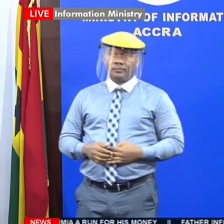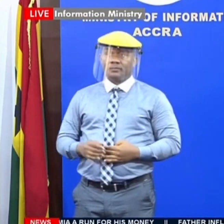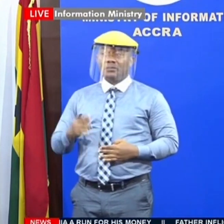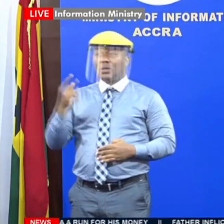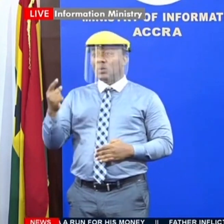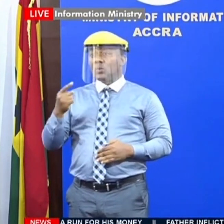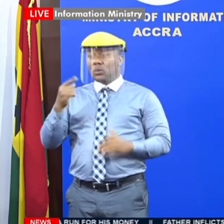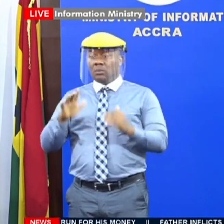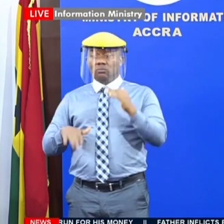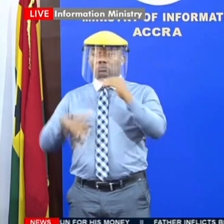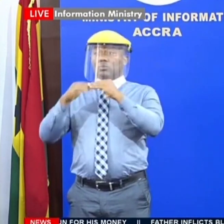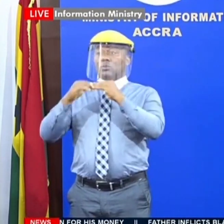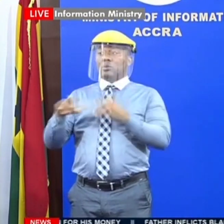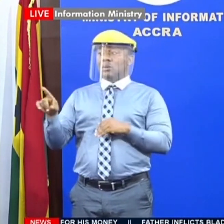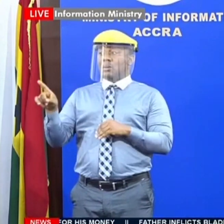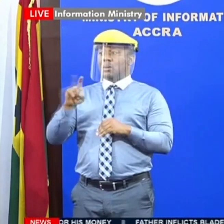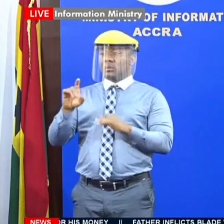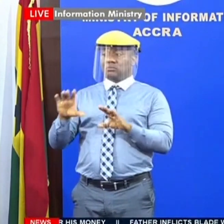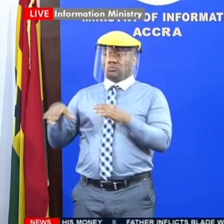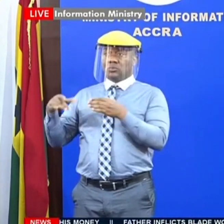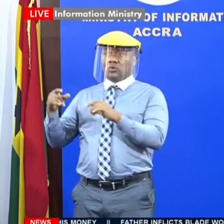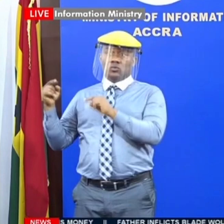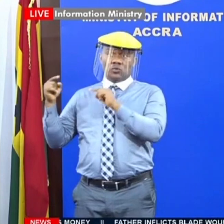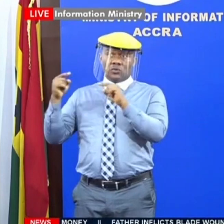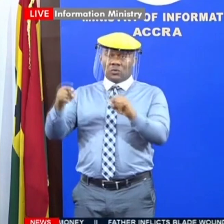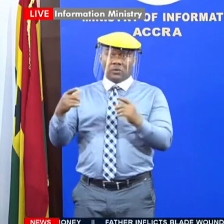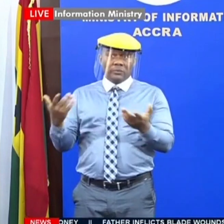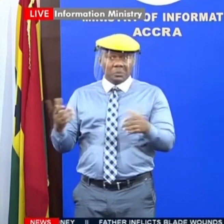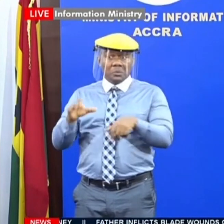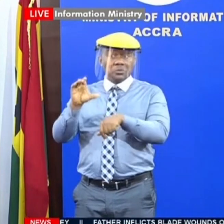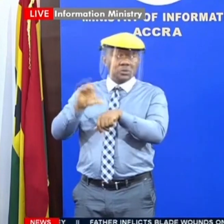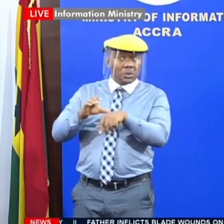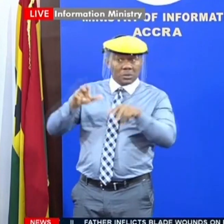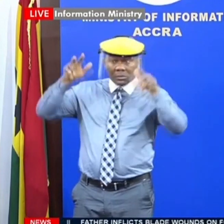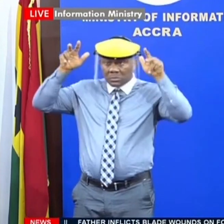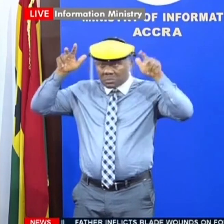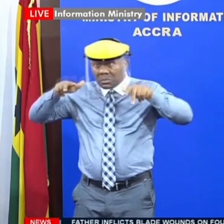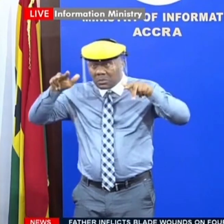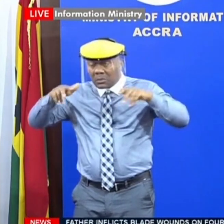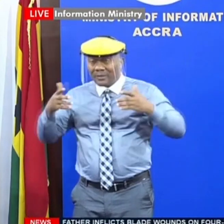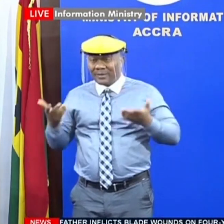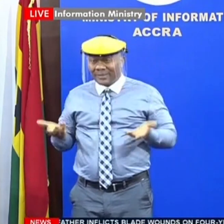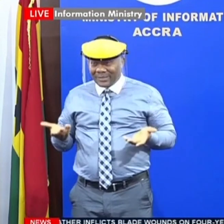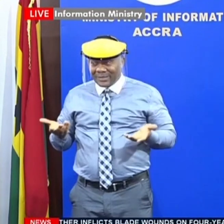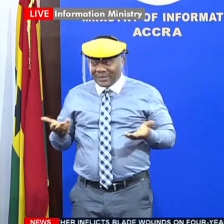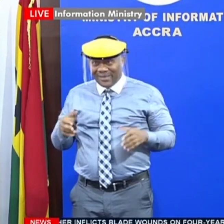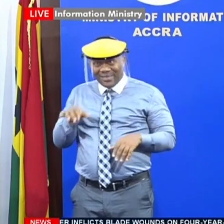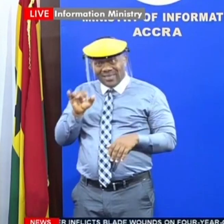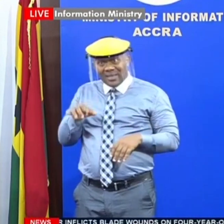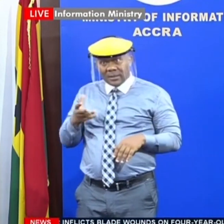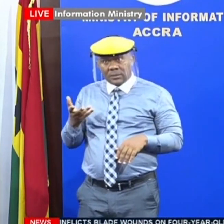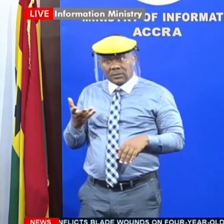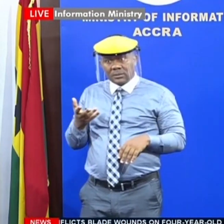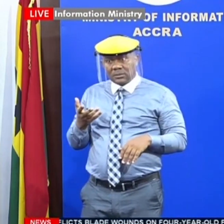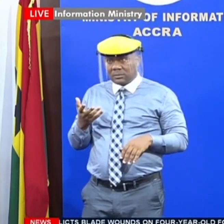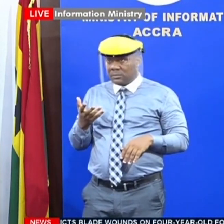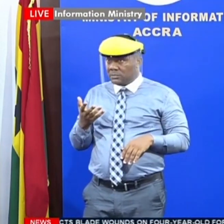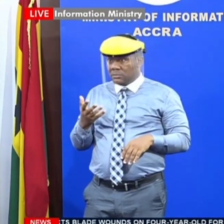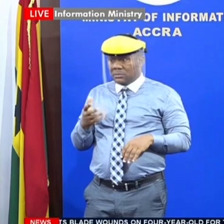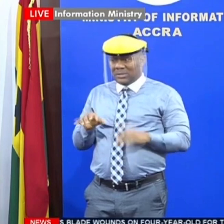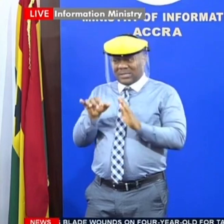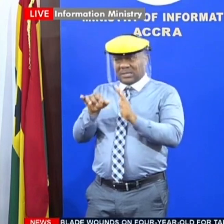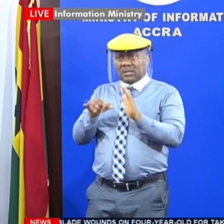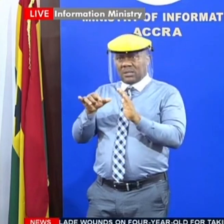only up to 100 persons could gather for a religious celebration, and that gathering had to last for not more than